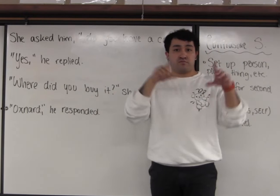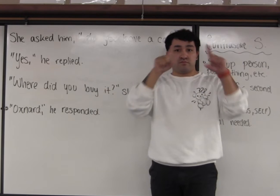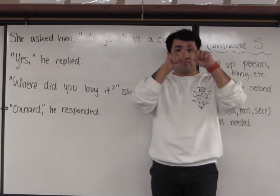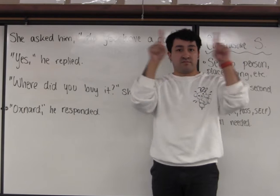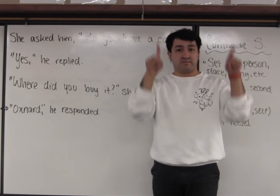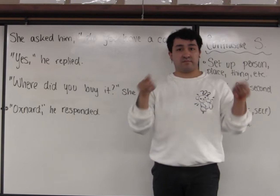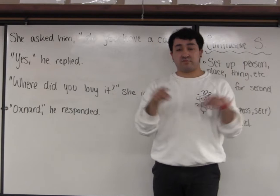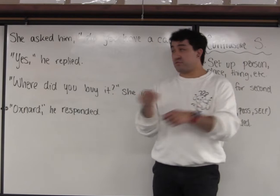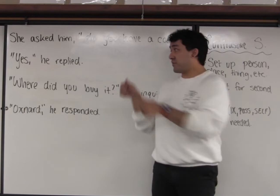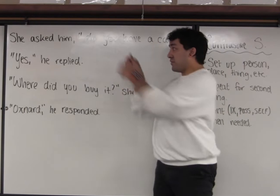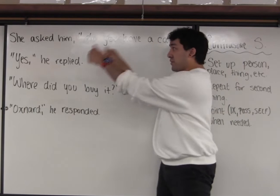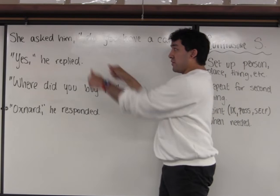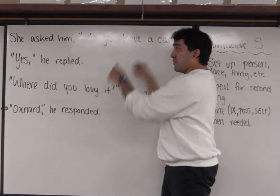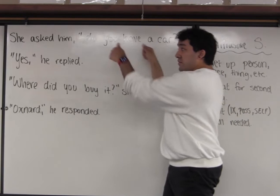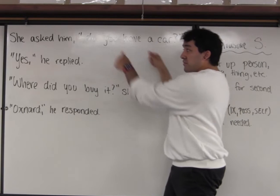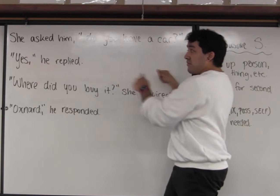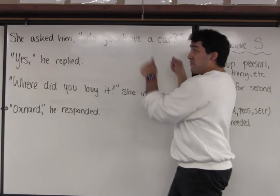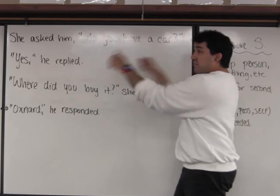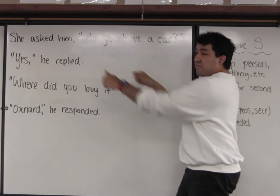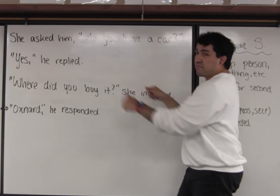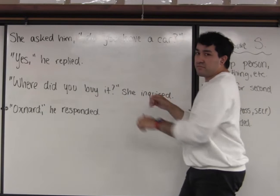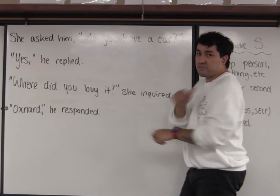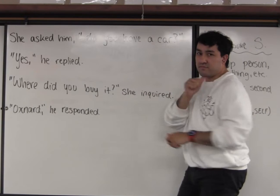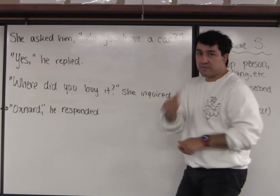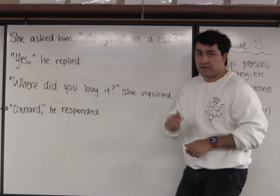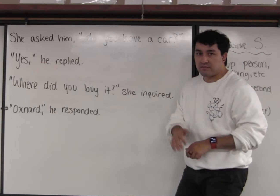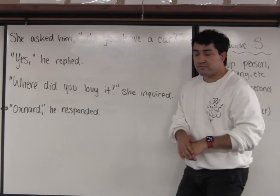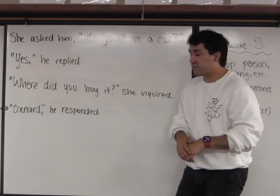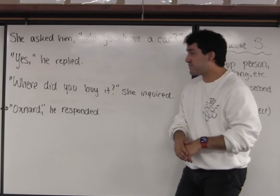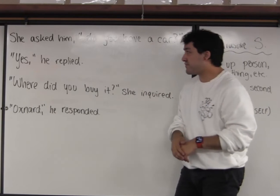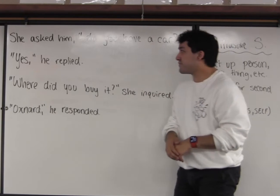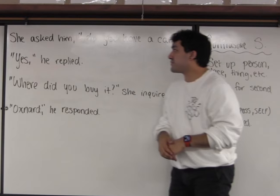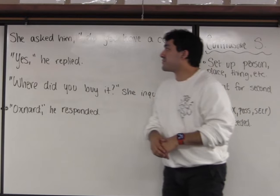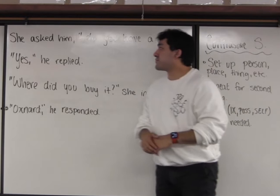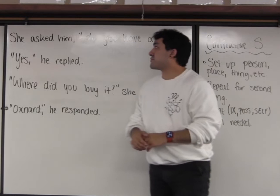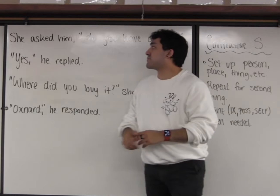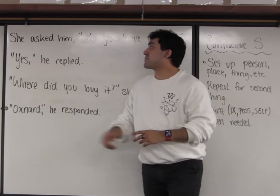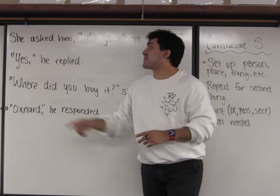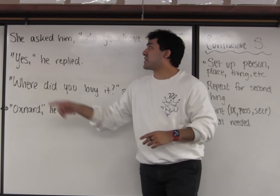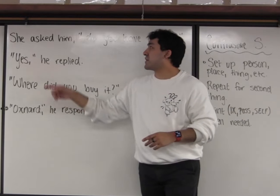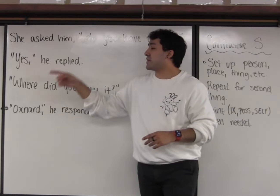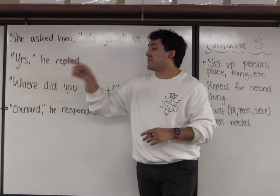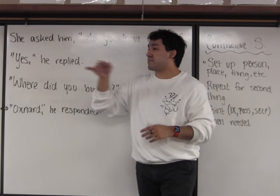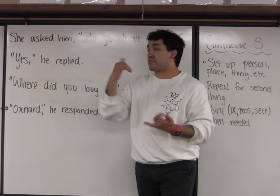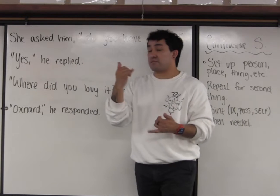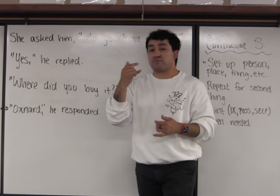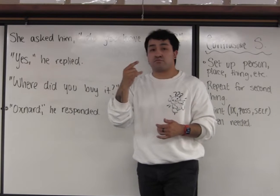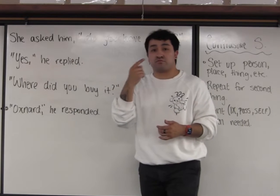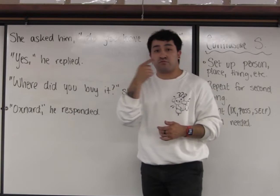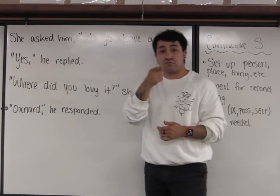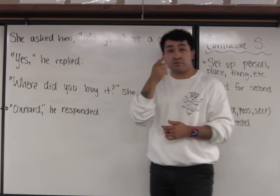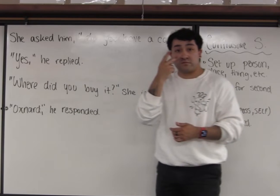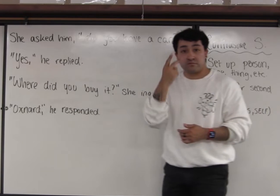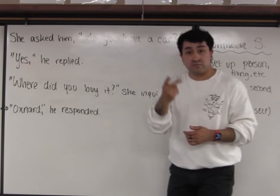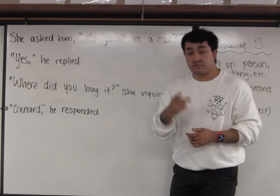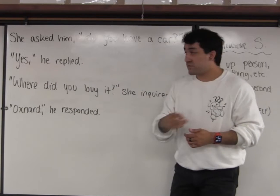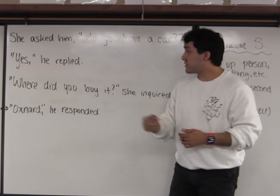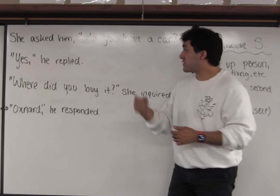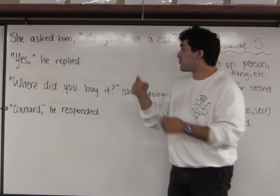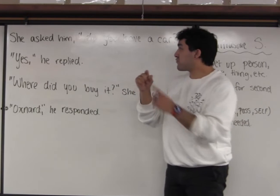examples. And I'm going to go ahead. I don't have my cards or anything. We're just going to quickly go through these. And that first one you can